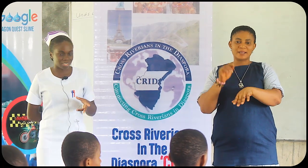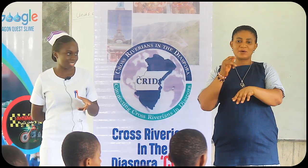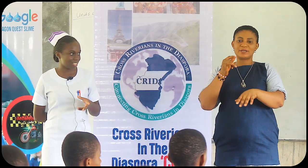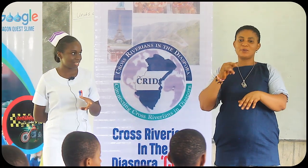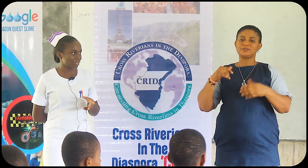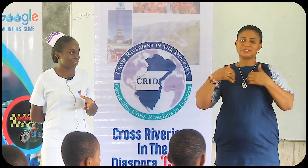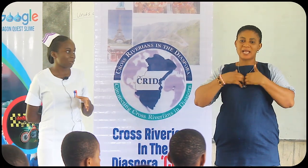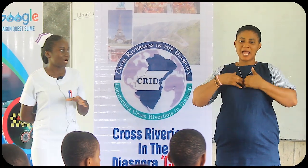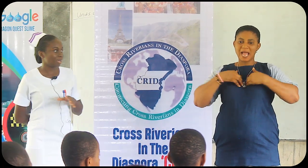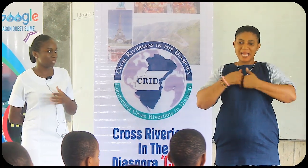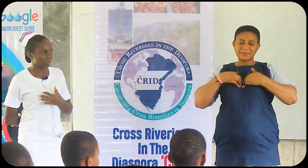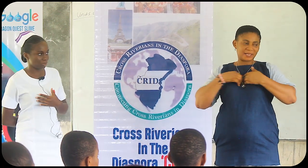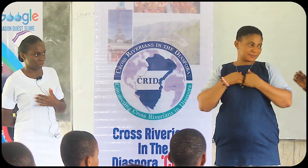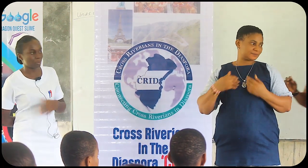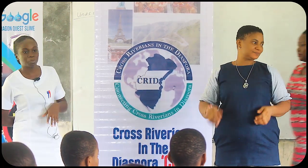animals.